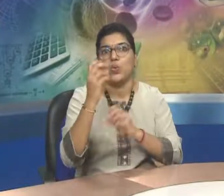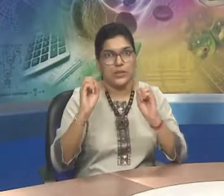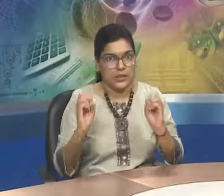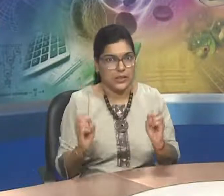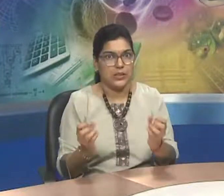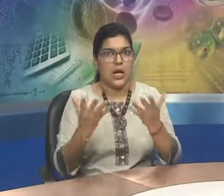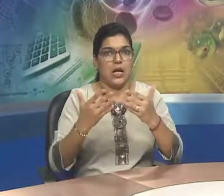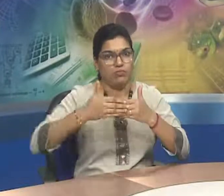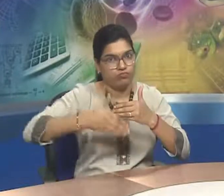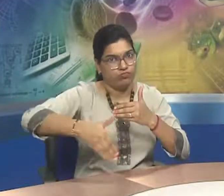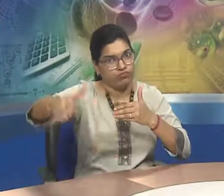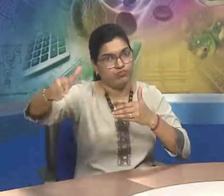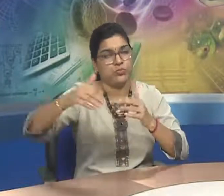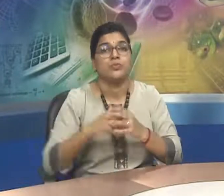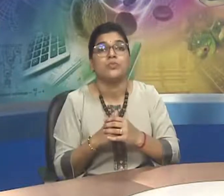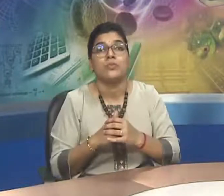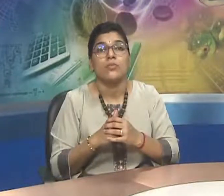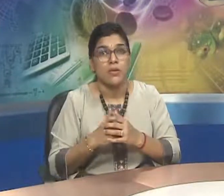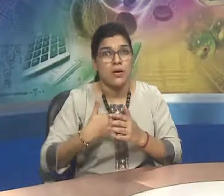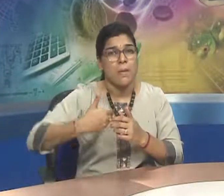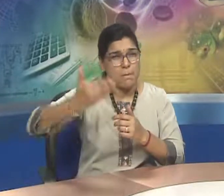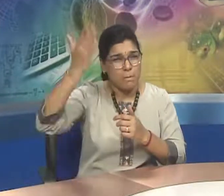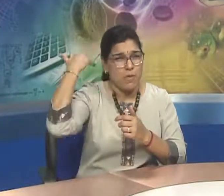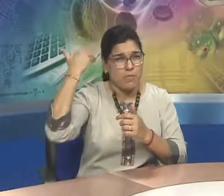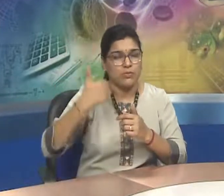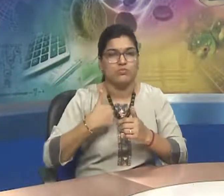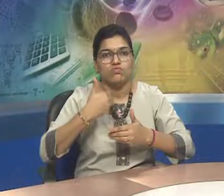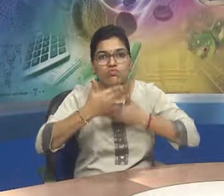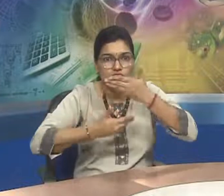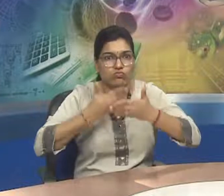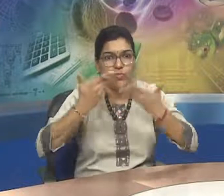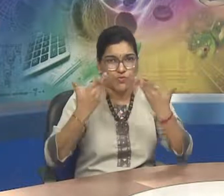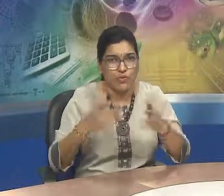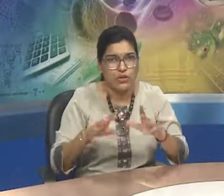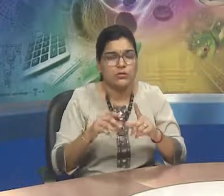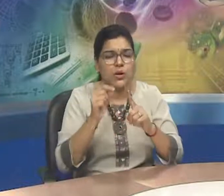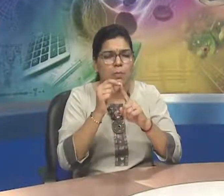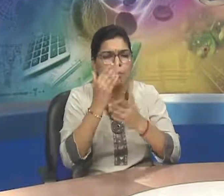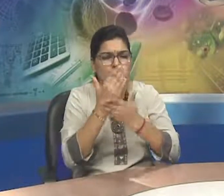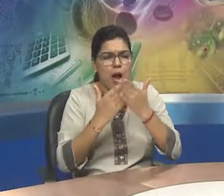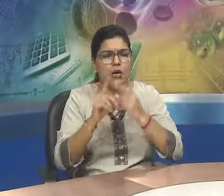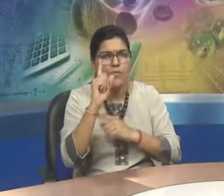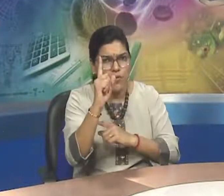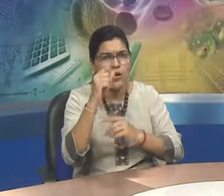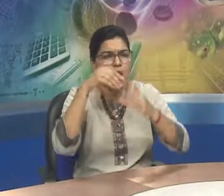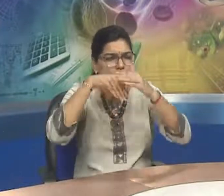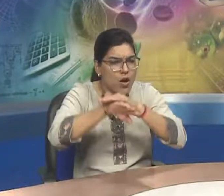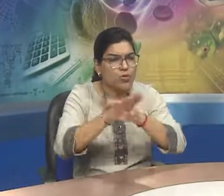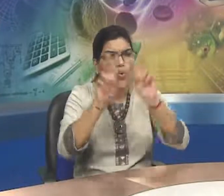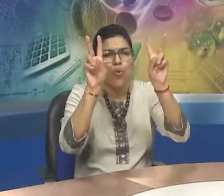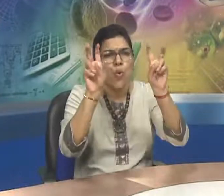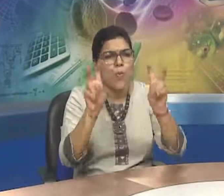now this is the beginning of the part 2. Earlier we had explained in part